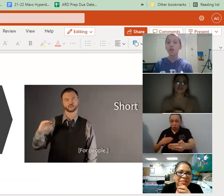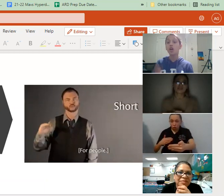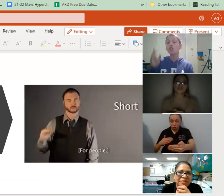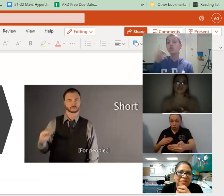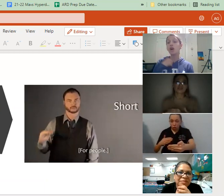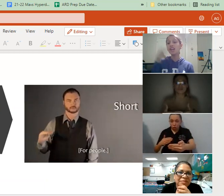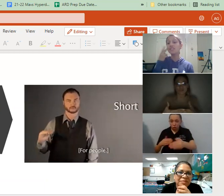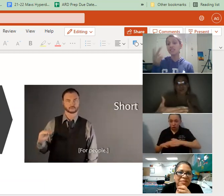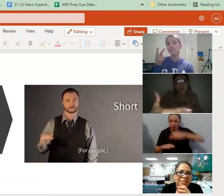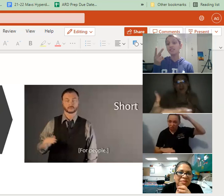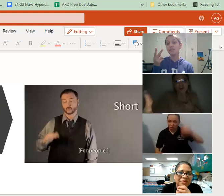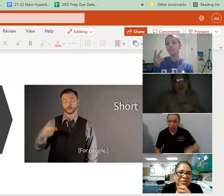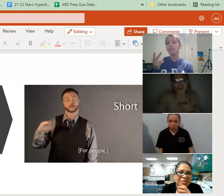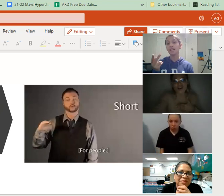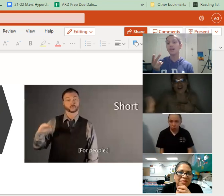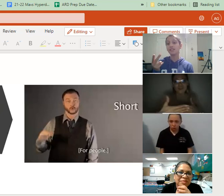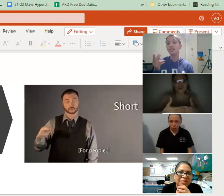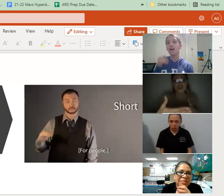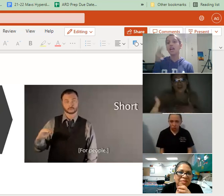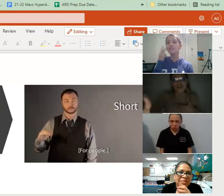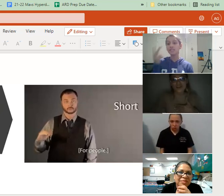Length, width. So I've seen